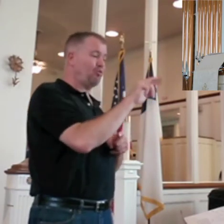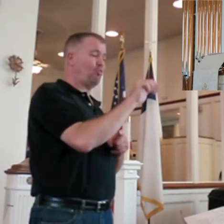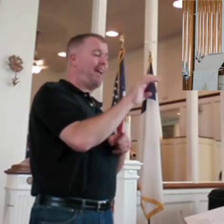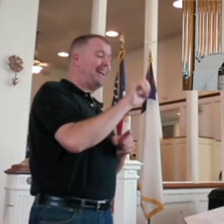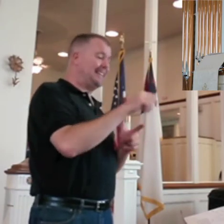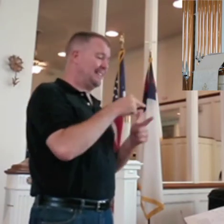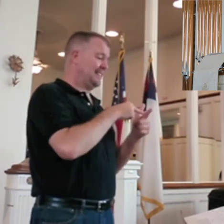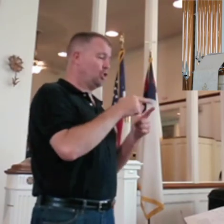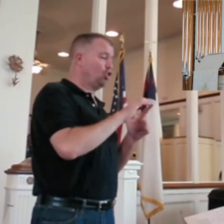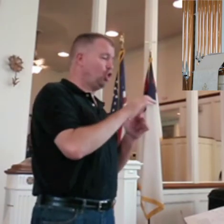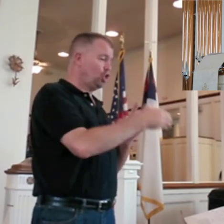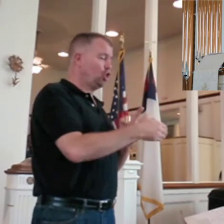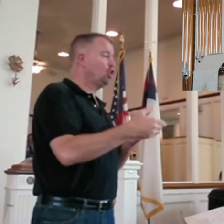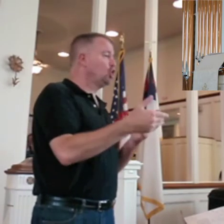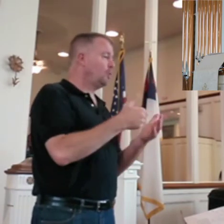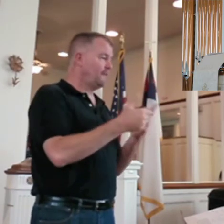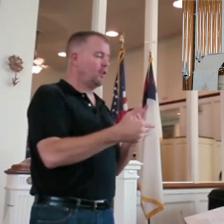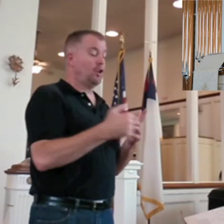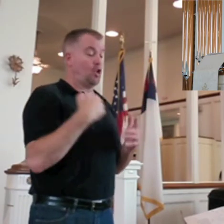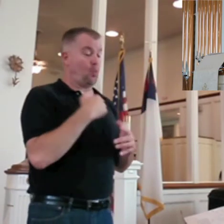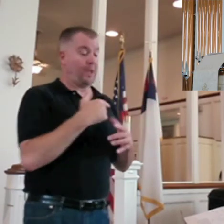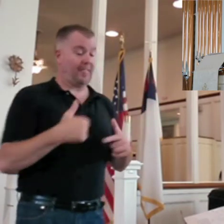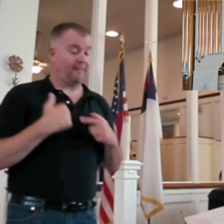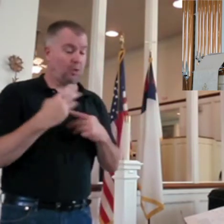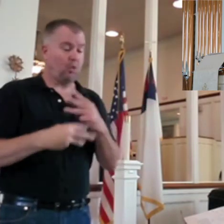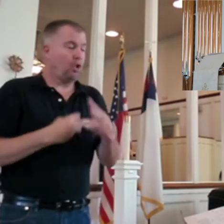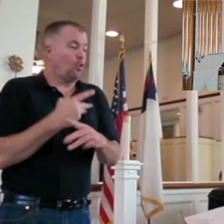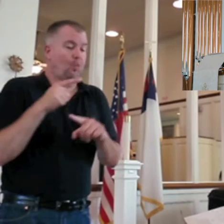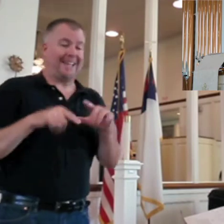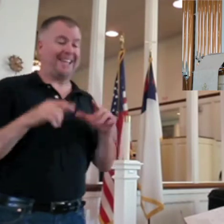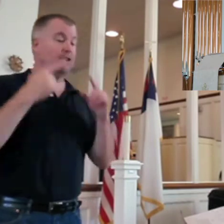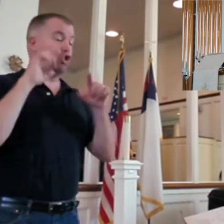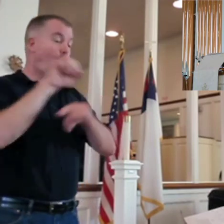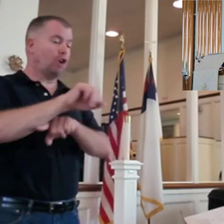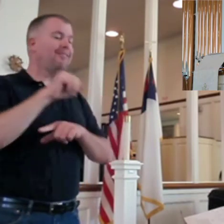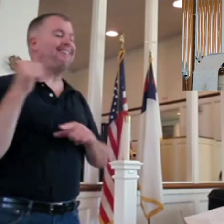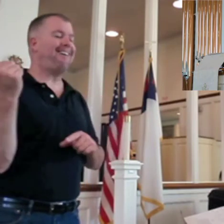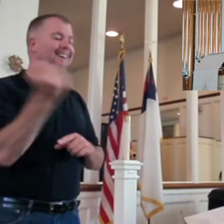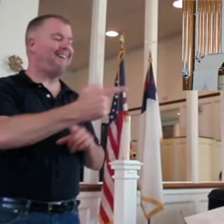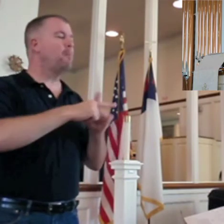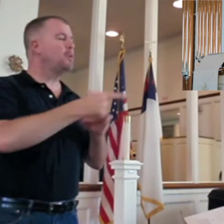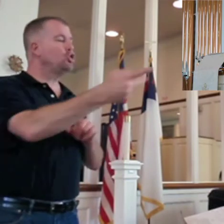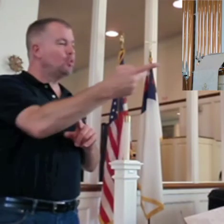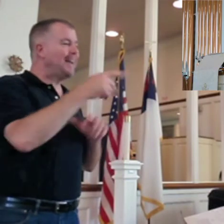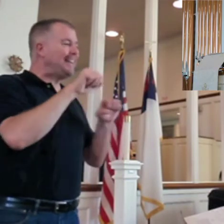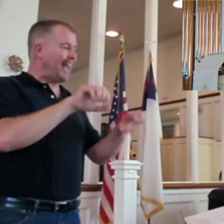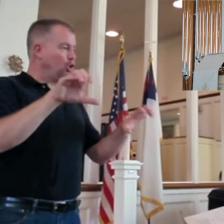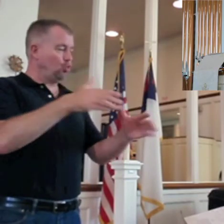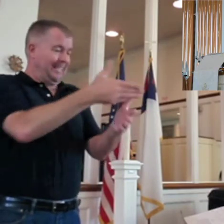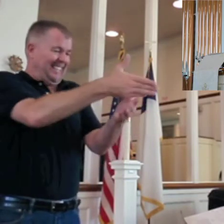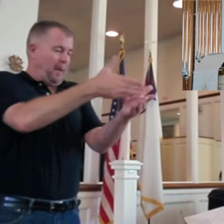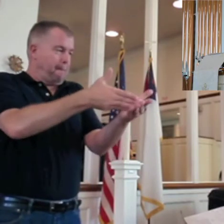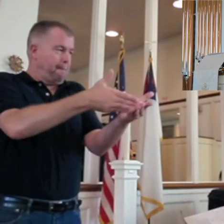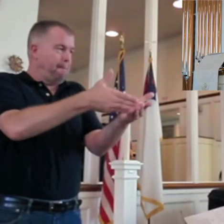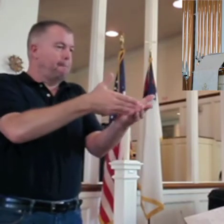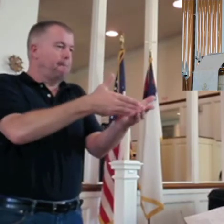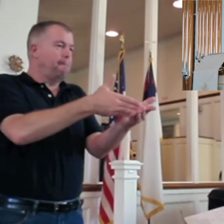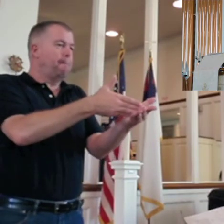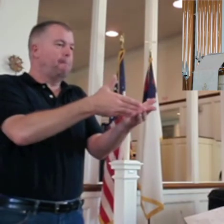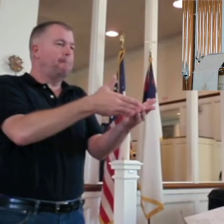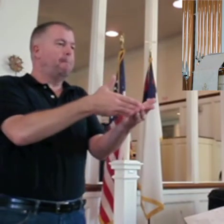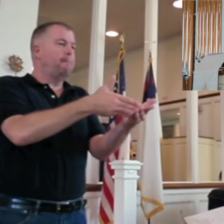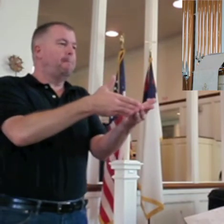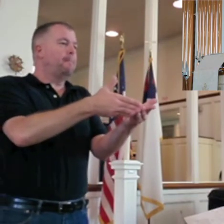their race. We are in this world, and we may not be able to do it all, but you and I can do something.